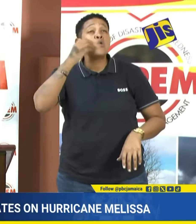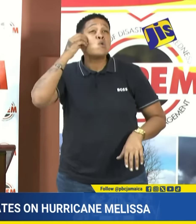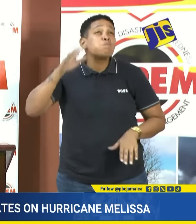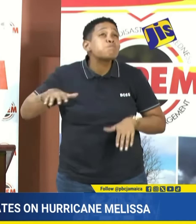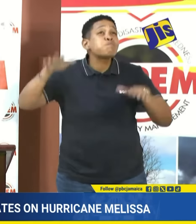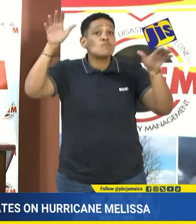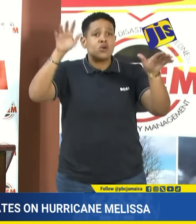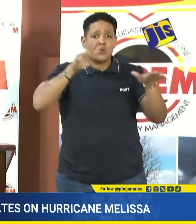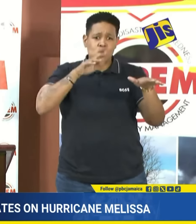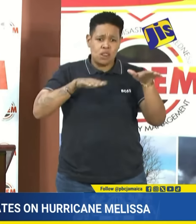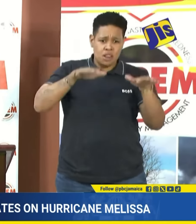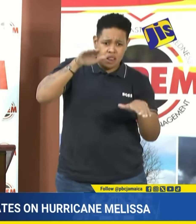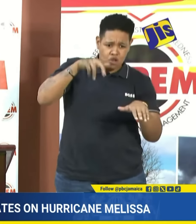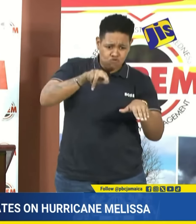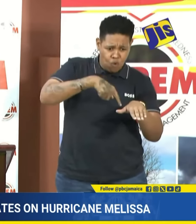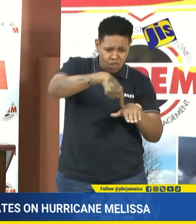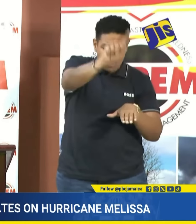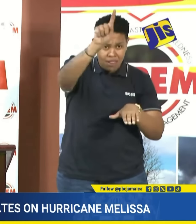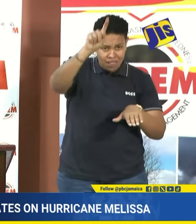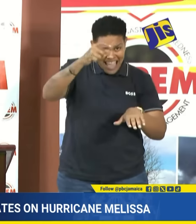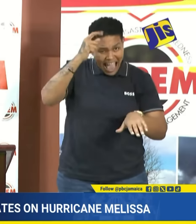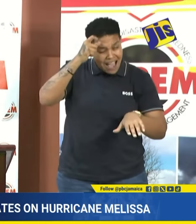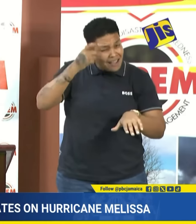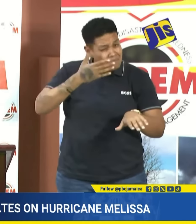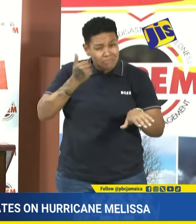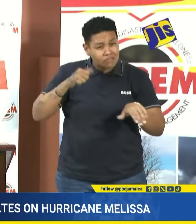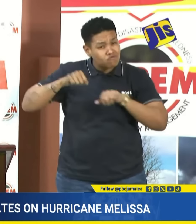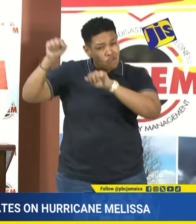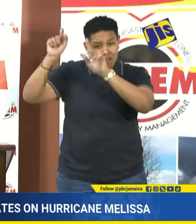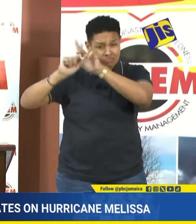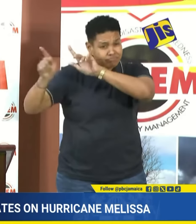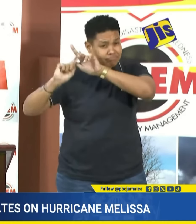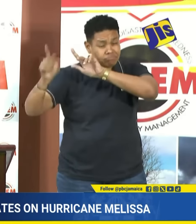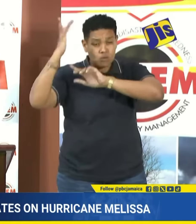areas, we ask you to evacuate because the